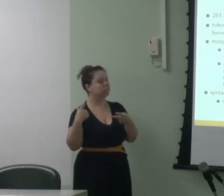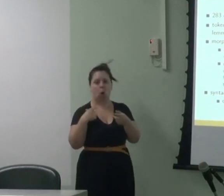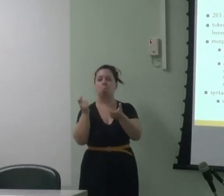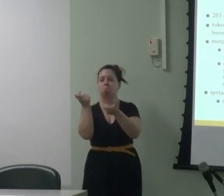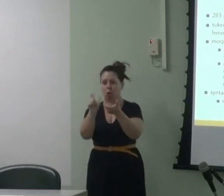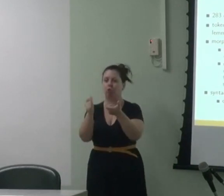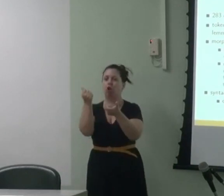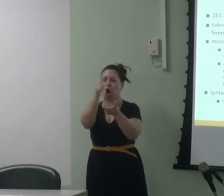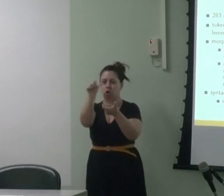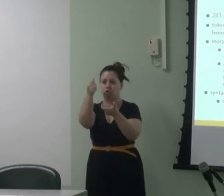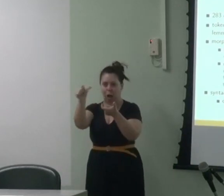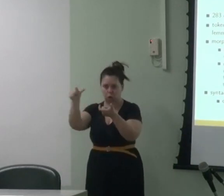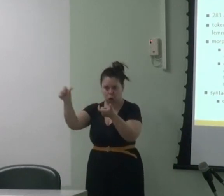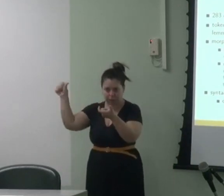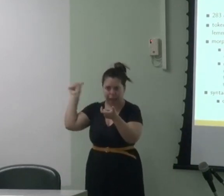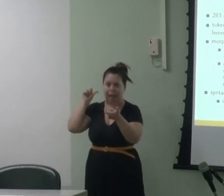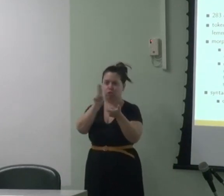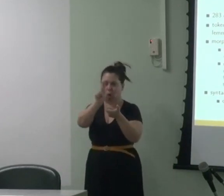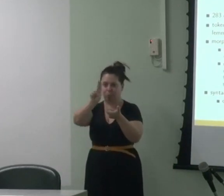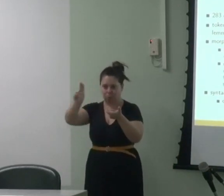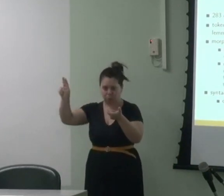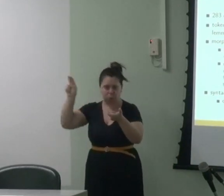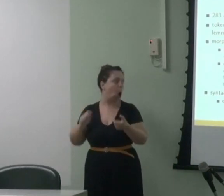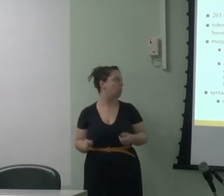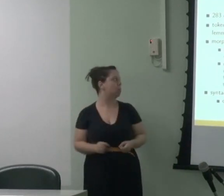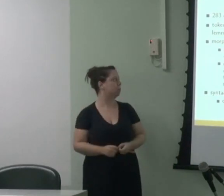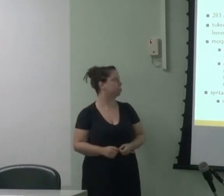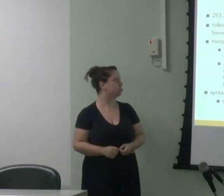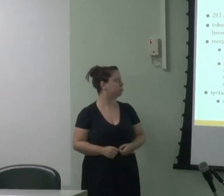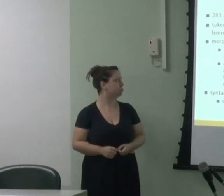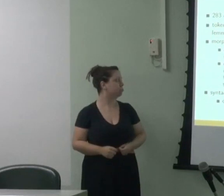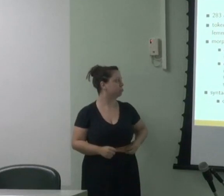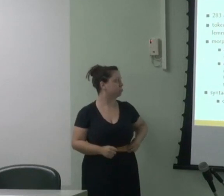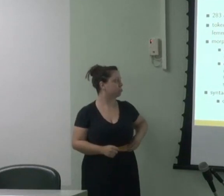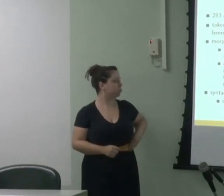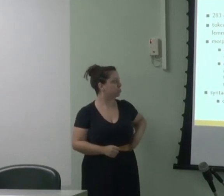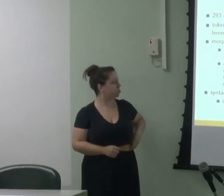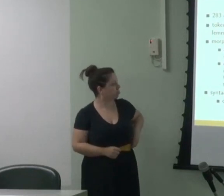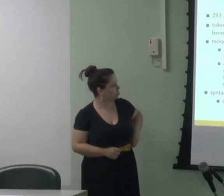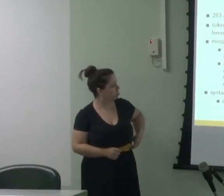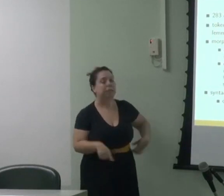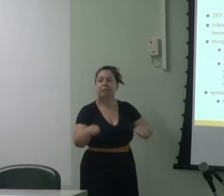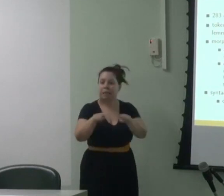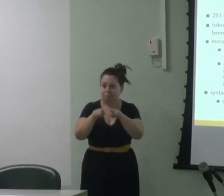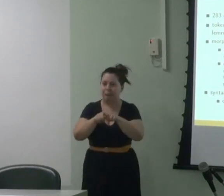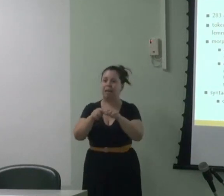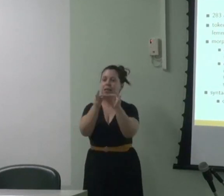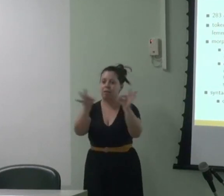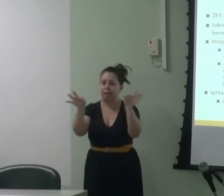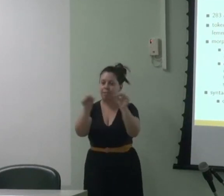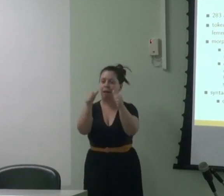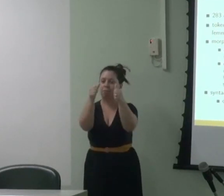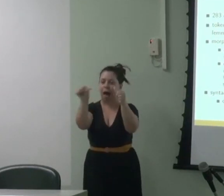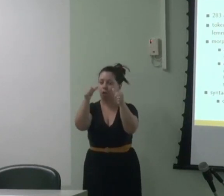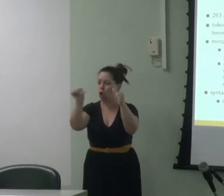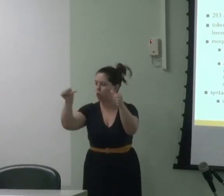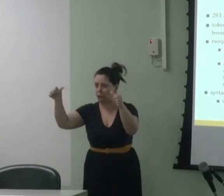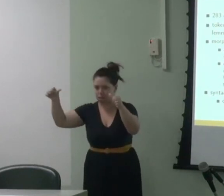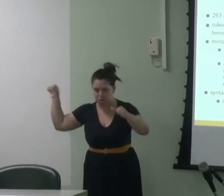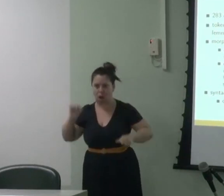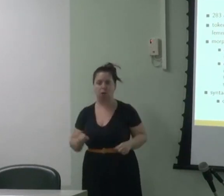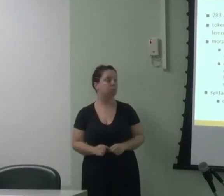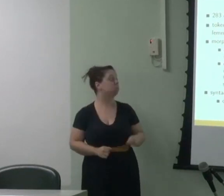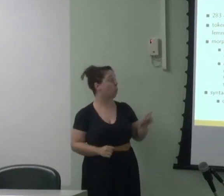part of speech text and universal features, and then there is the syntactic annotation. So what we see in